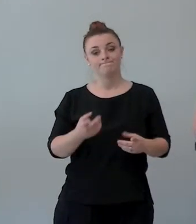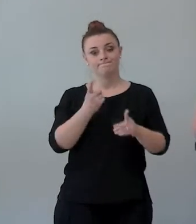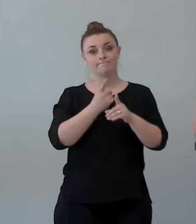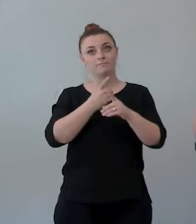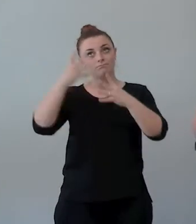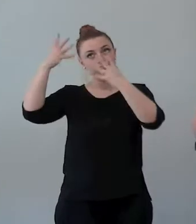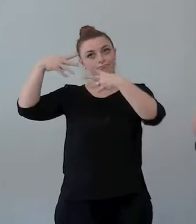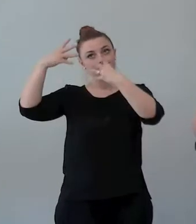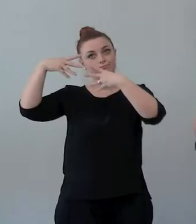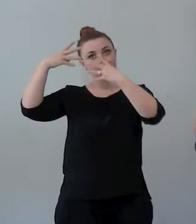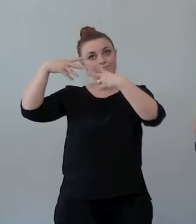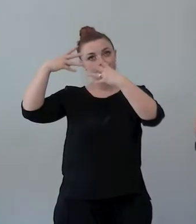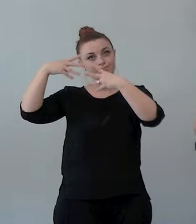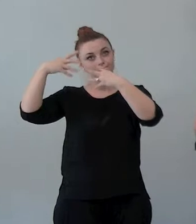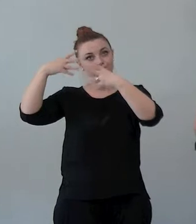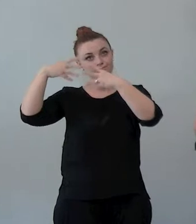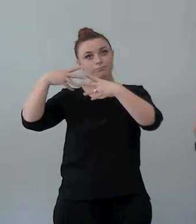tue fatiche.